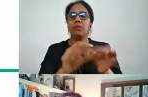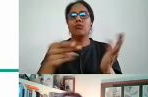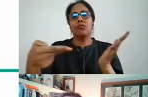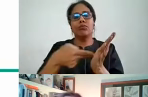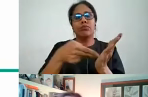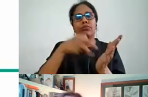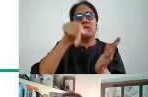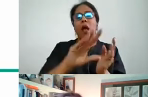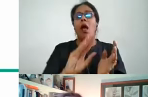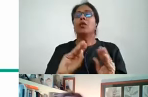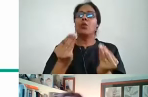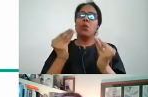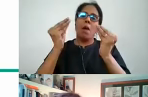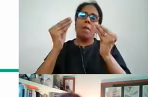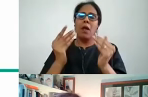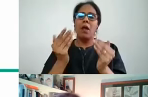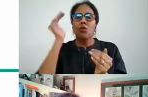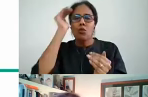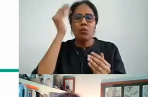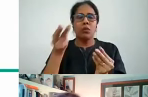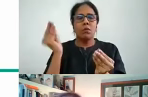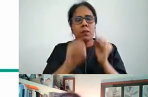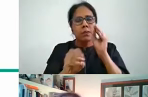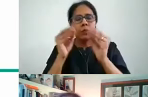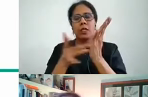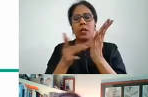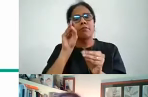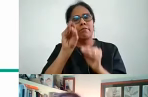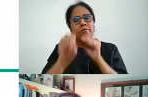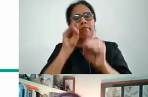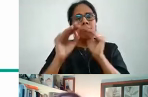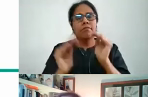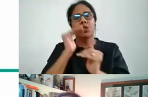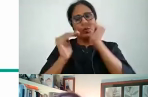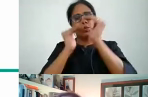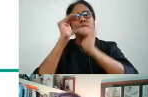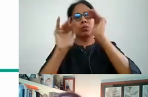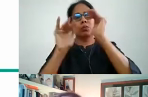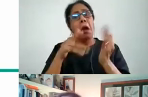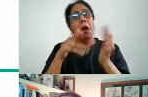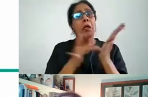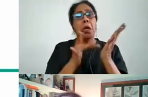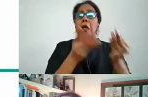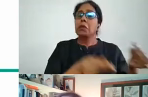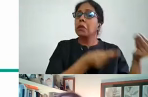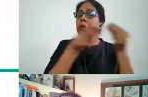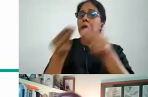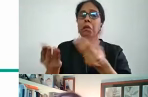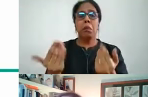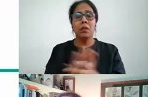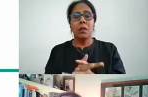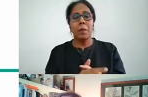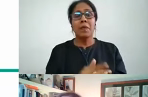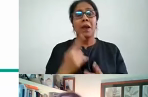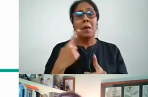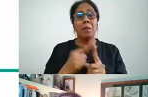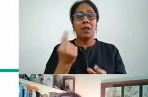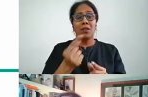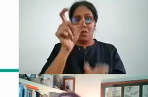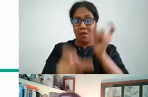to that device. And this technology will enable that. Some of the use cases, consumer, industrial, and